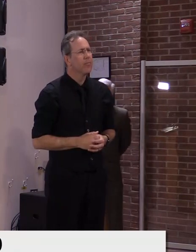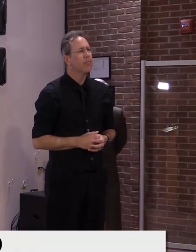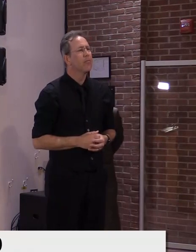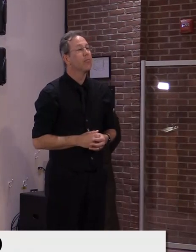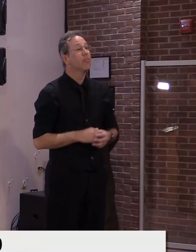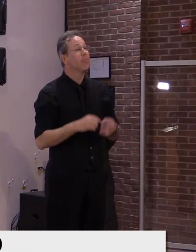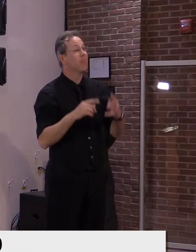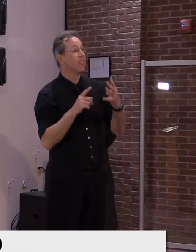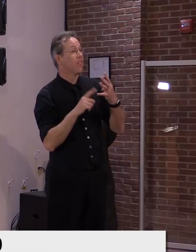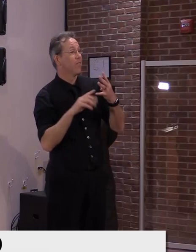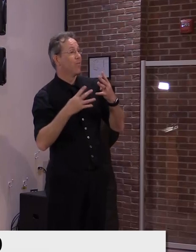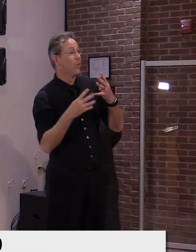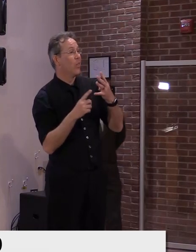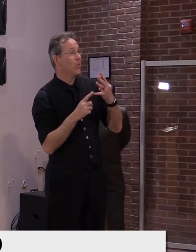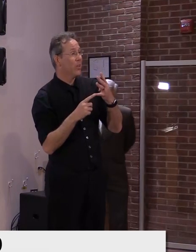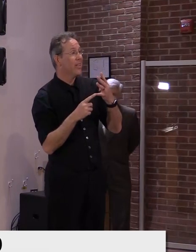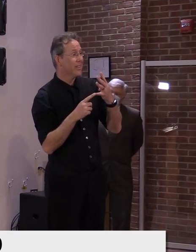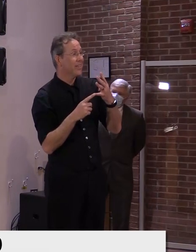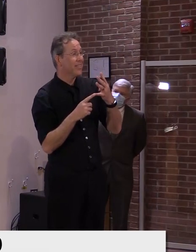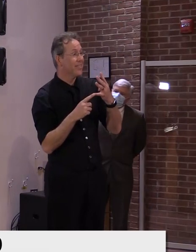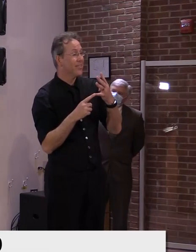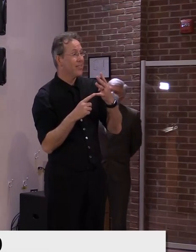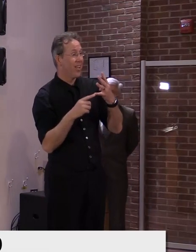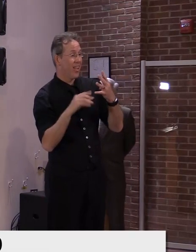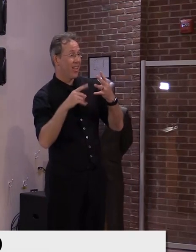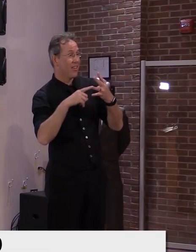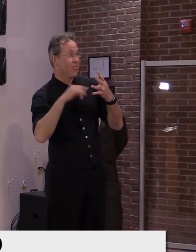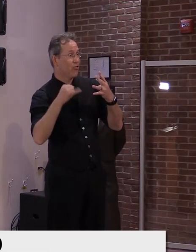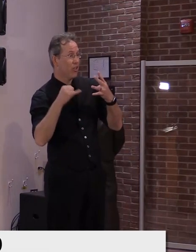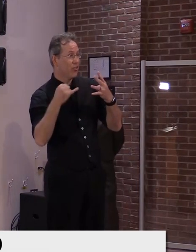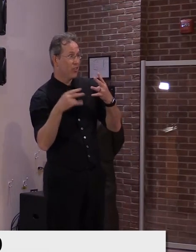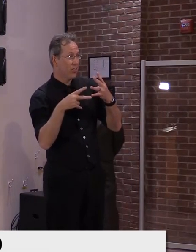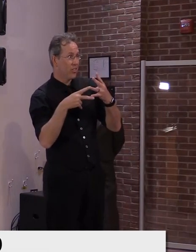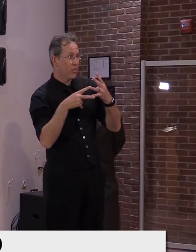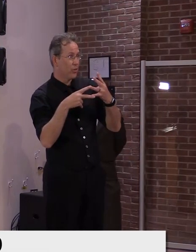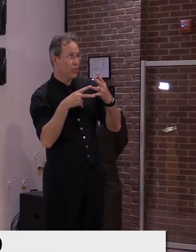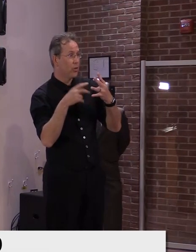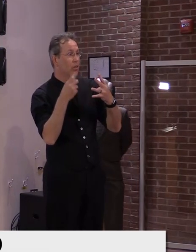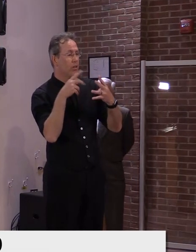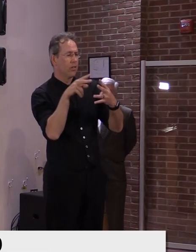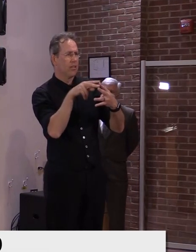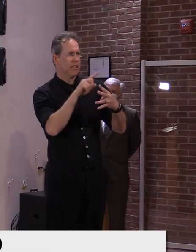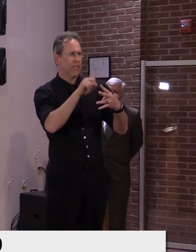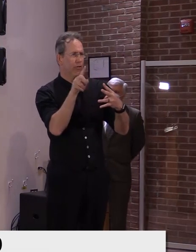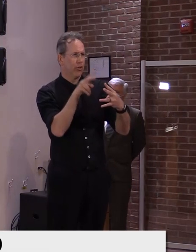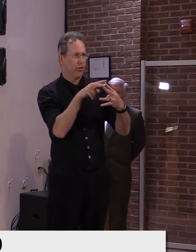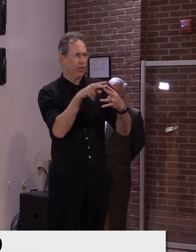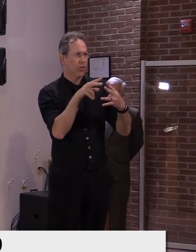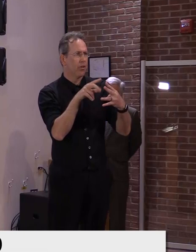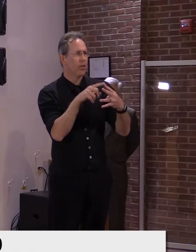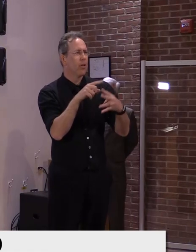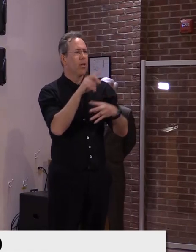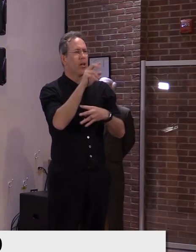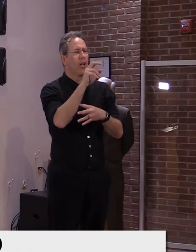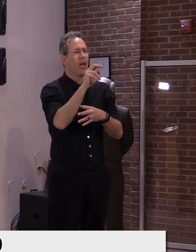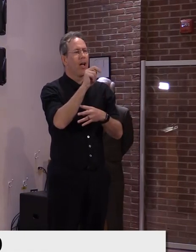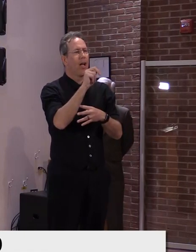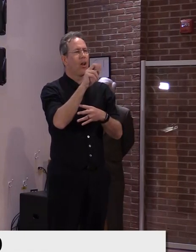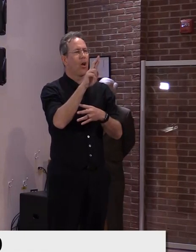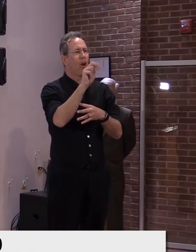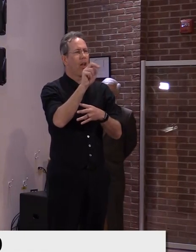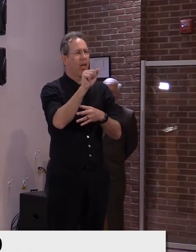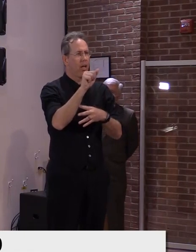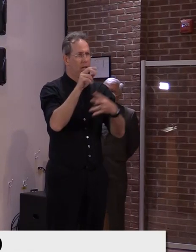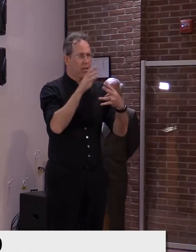relationship in the type of vaccine platform, AstraZeneca and Johnson & Johnson, compared with